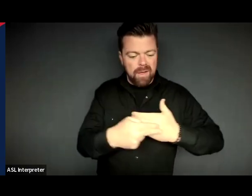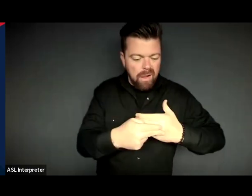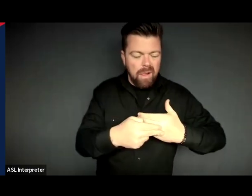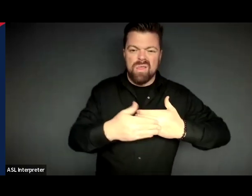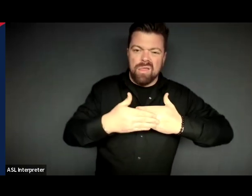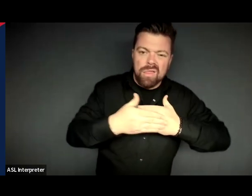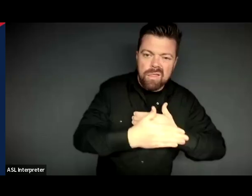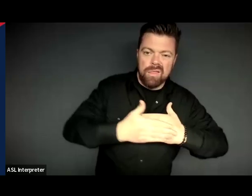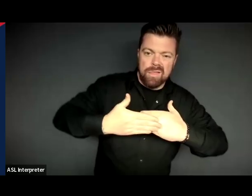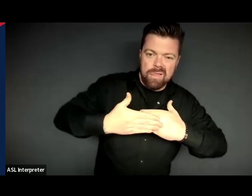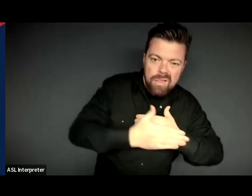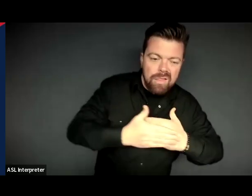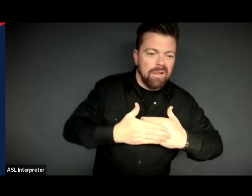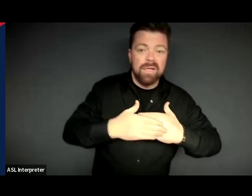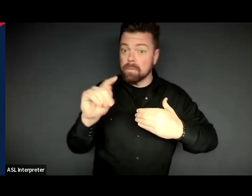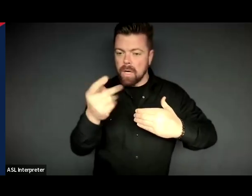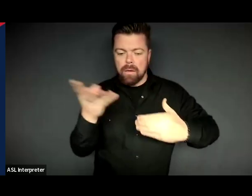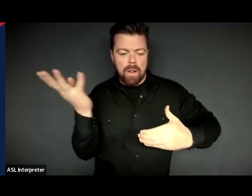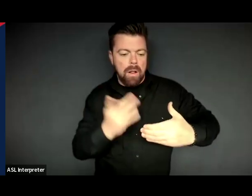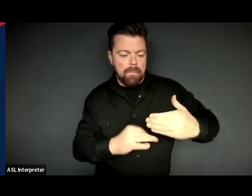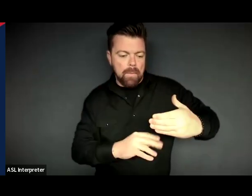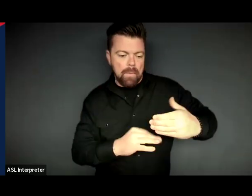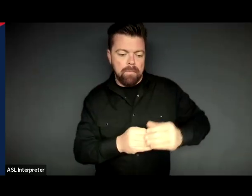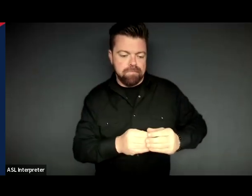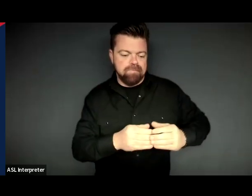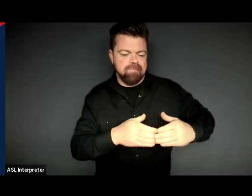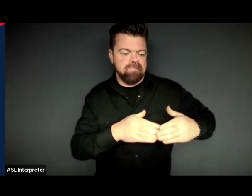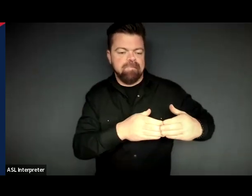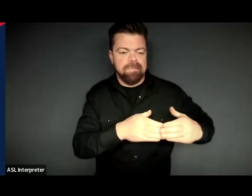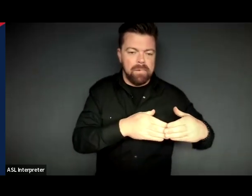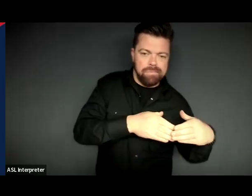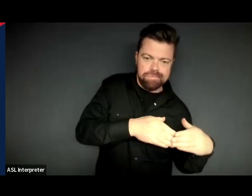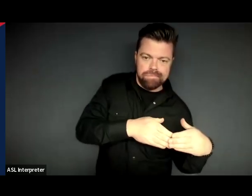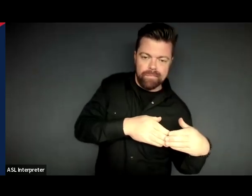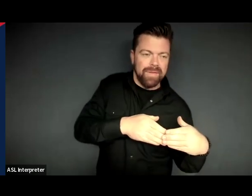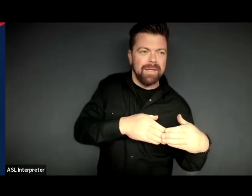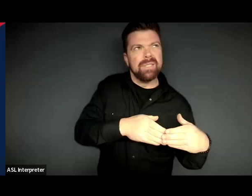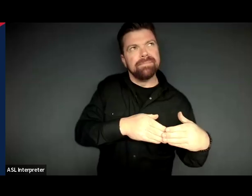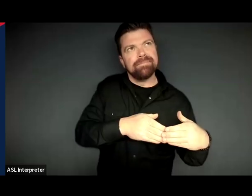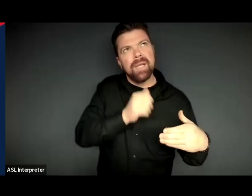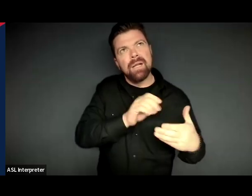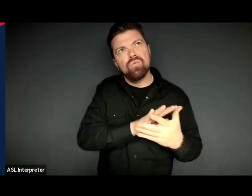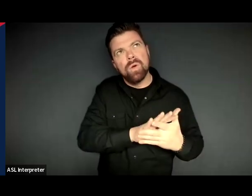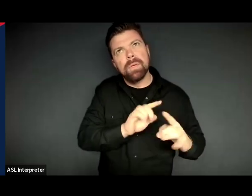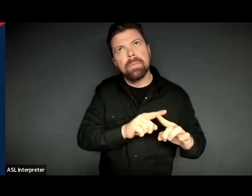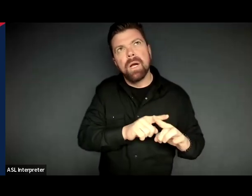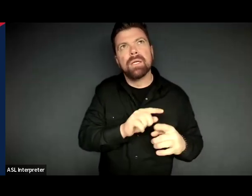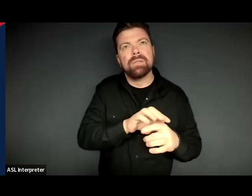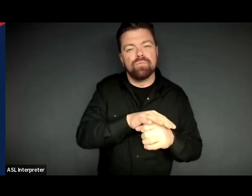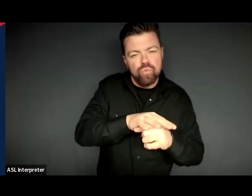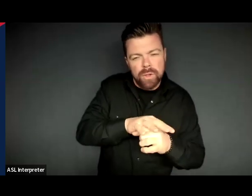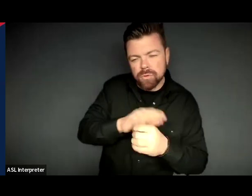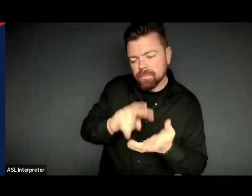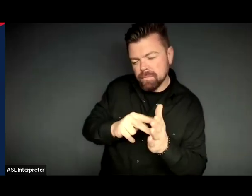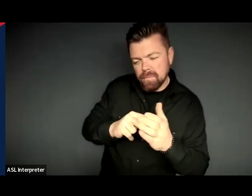So, you know, but I shouldn't say rubbing, I should say putting pressure on your legs. So sometimes a little ulcer can develop